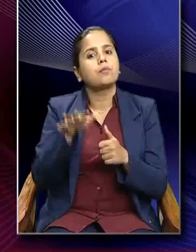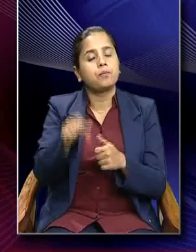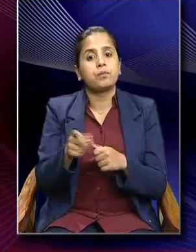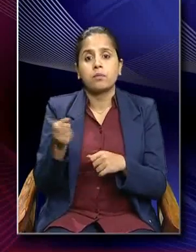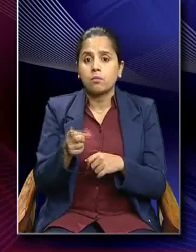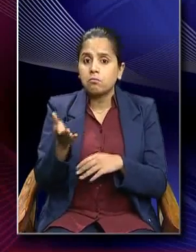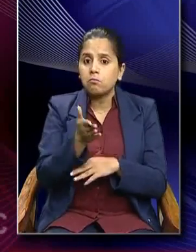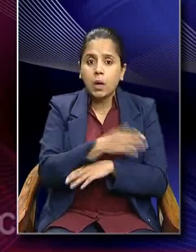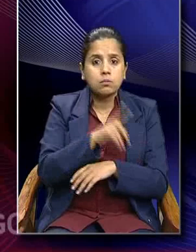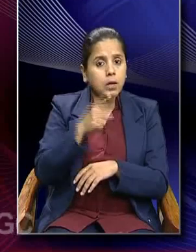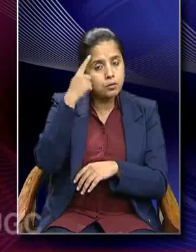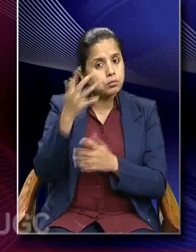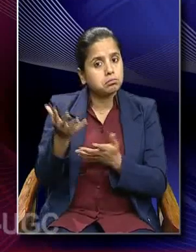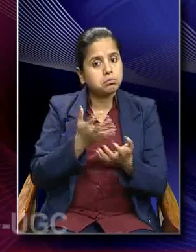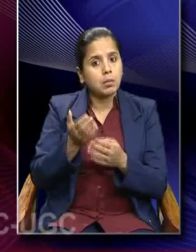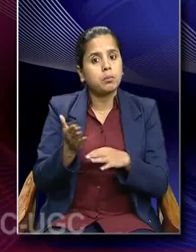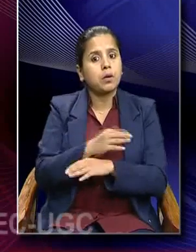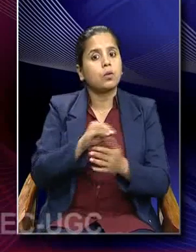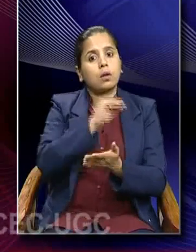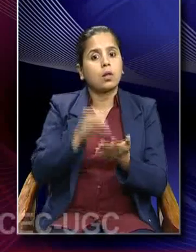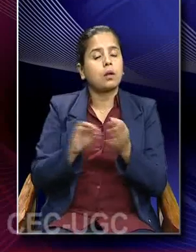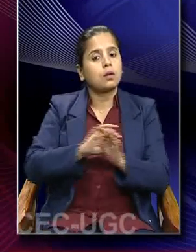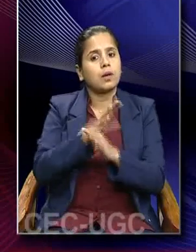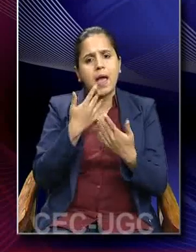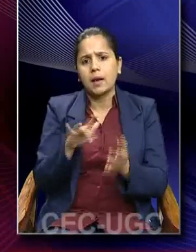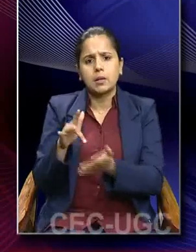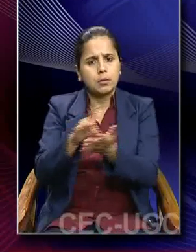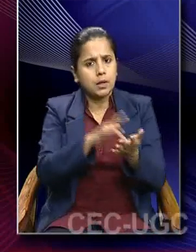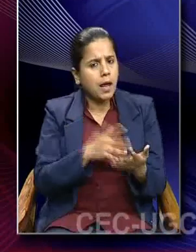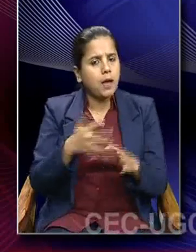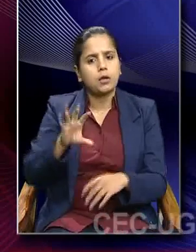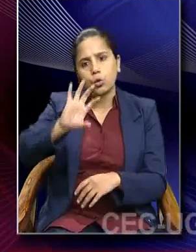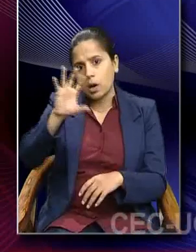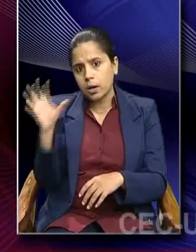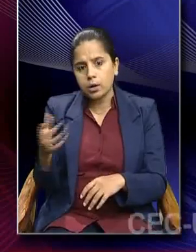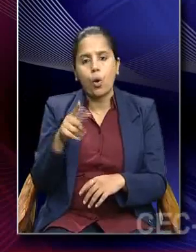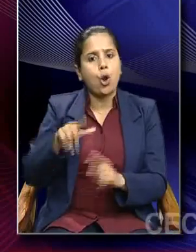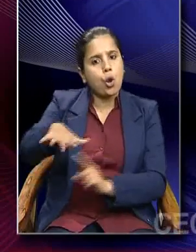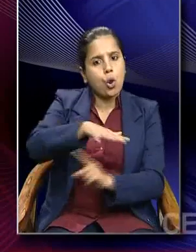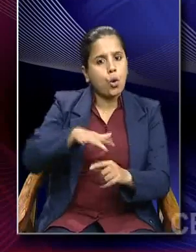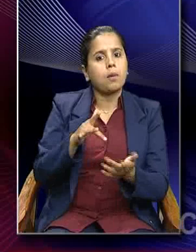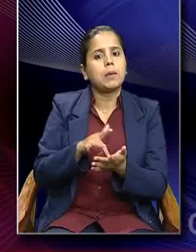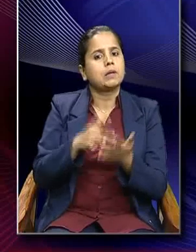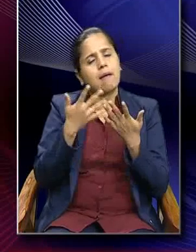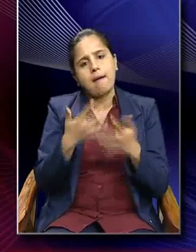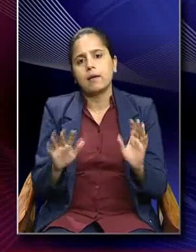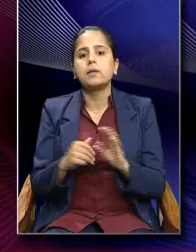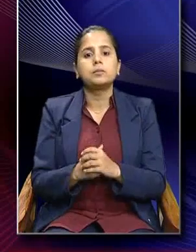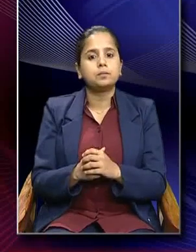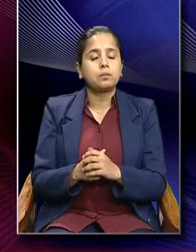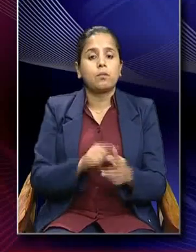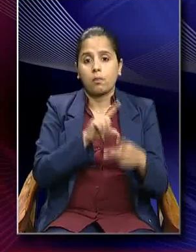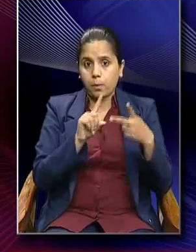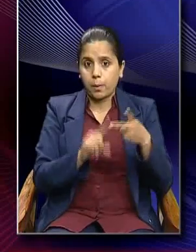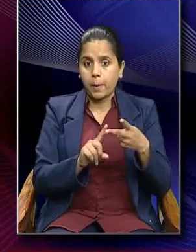prerequisite for an economic growth of any region, any country, or any local area, anything.